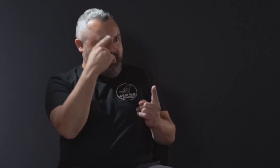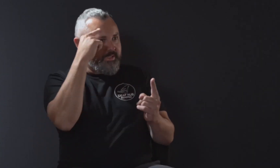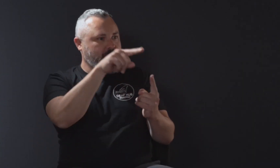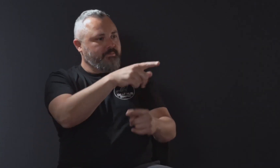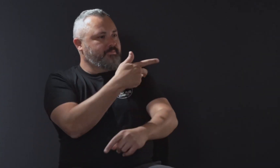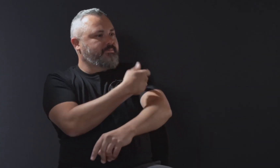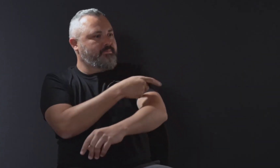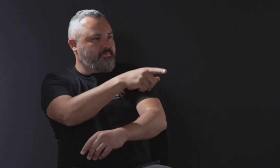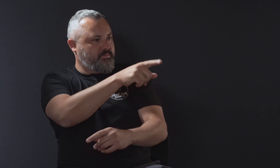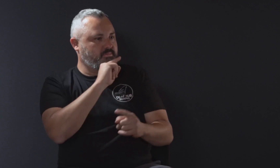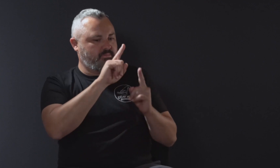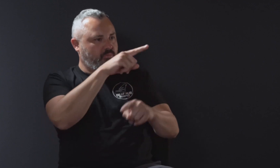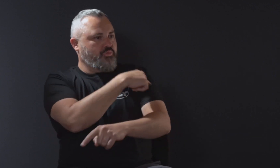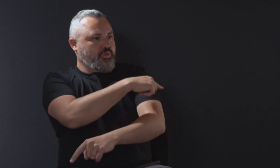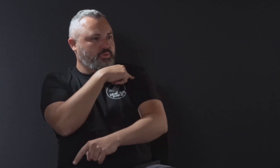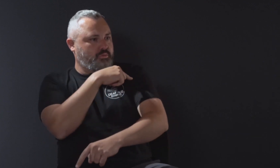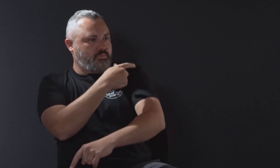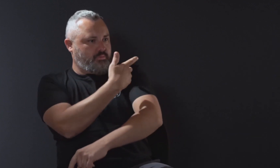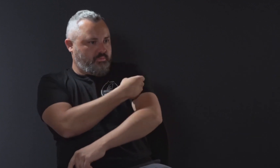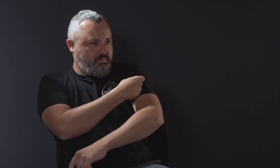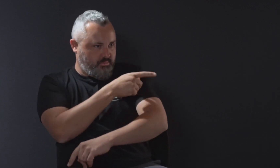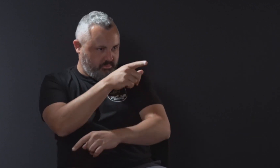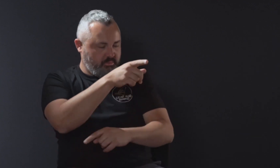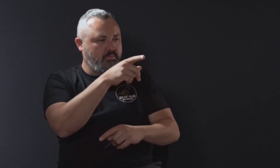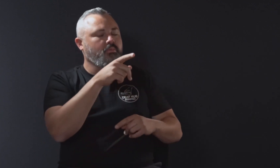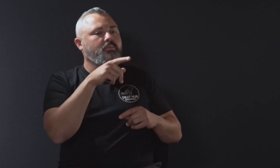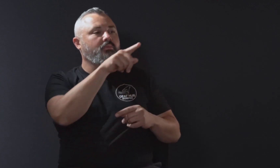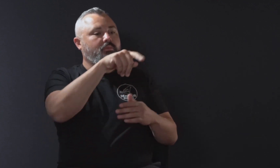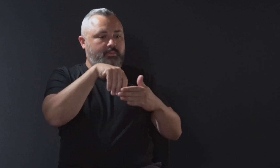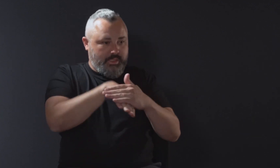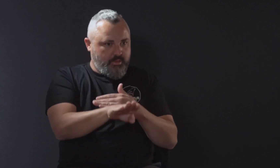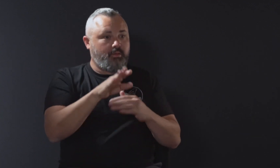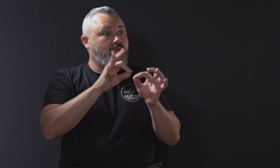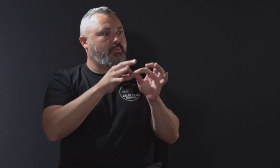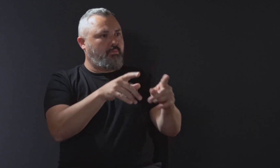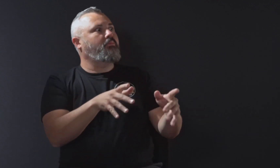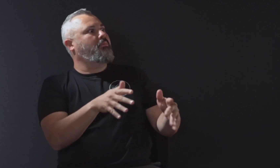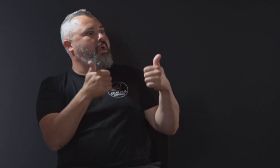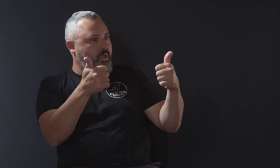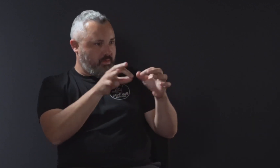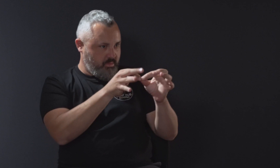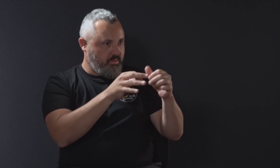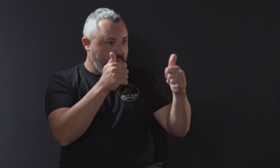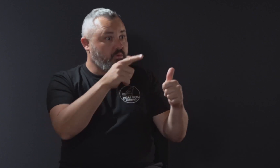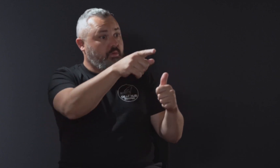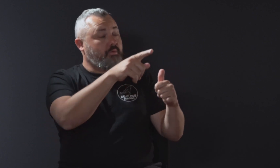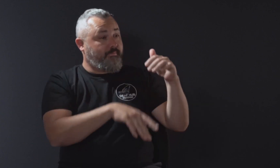I'd love to ask you, you said the hospital did provide an interpreter, but how much of what they were saying did you